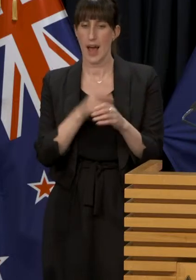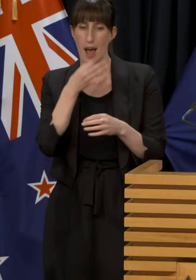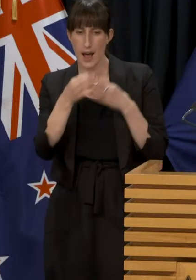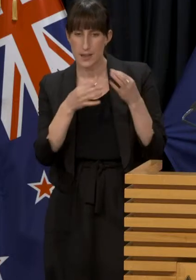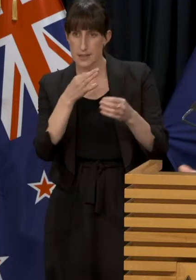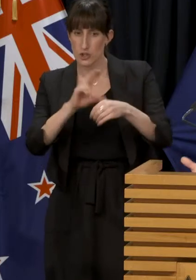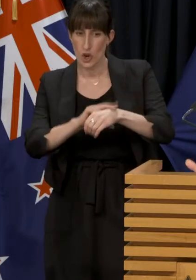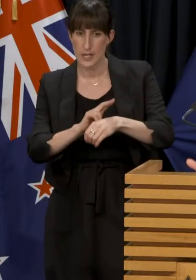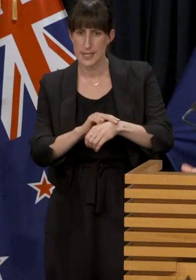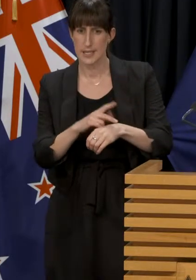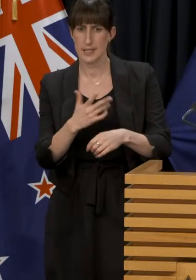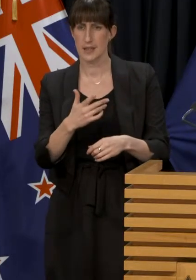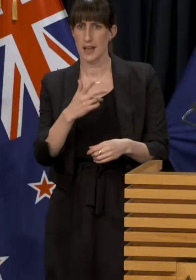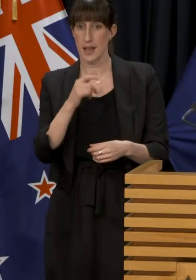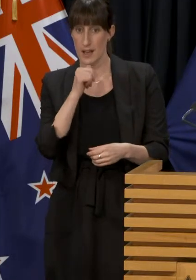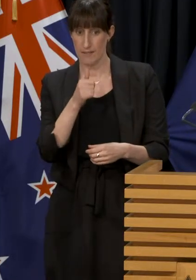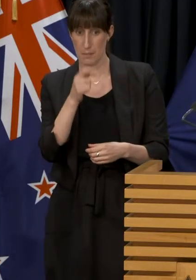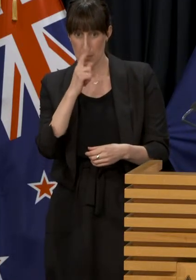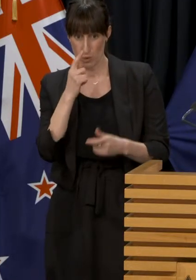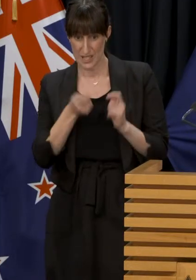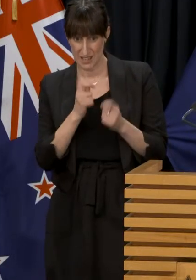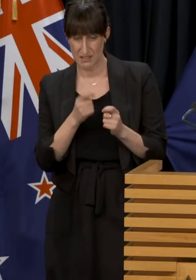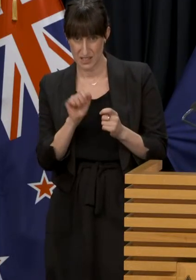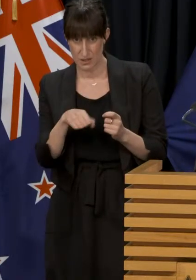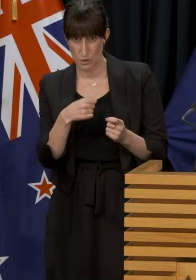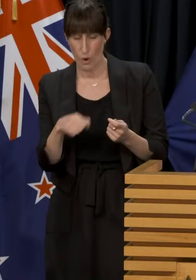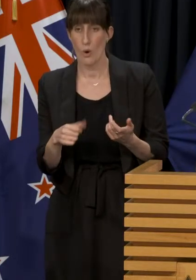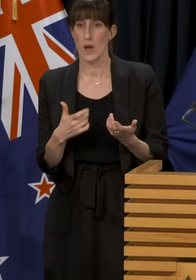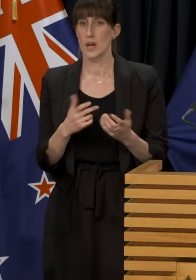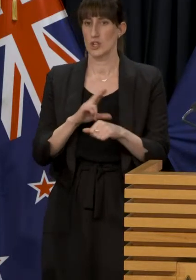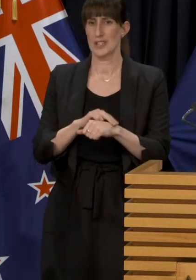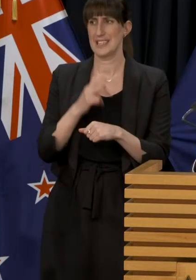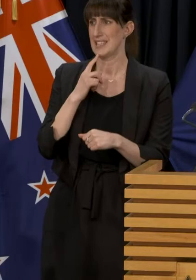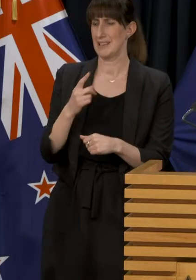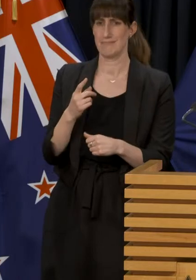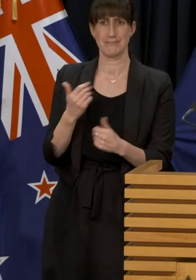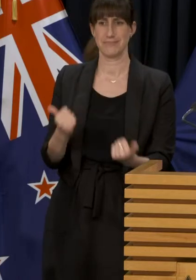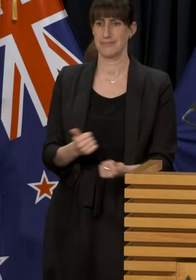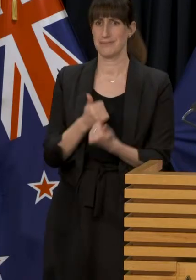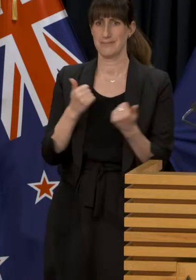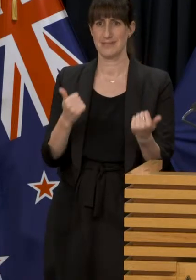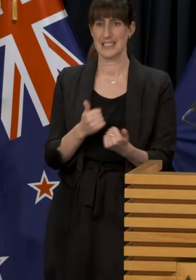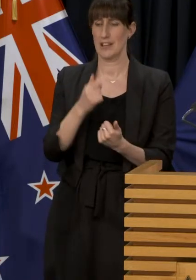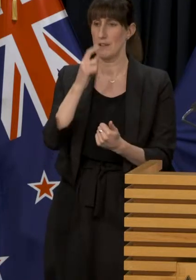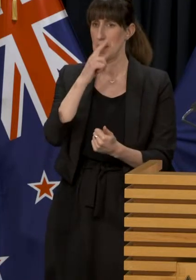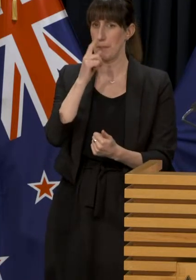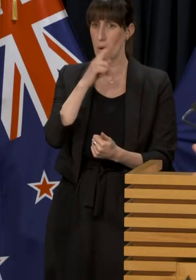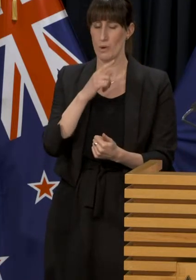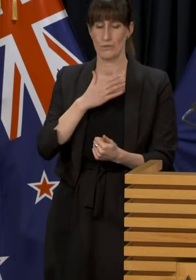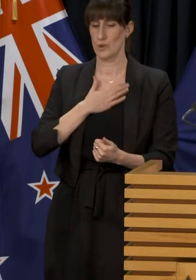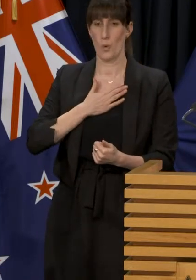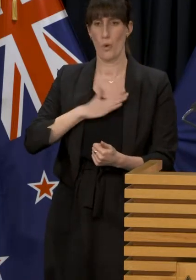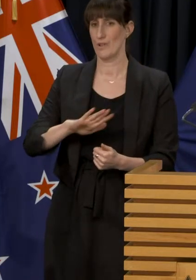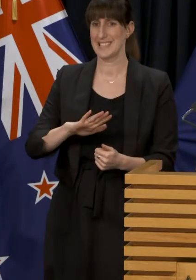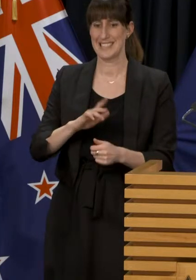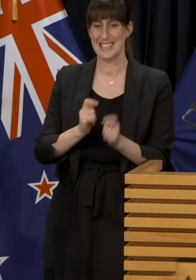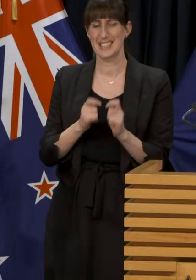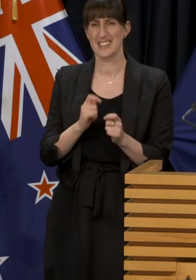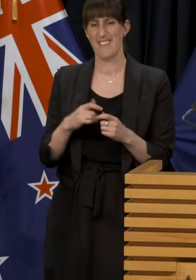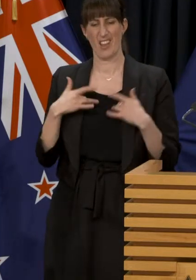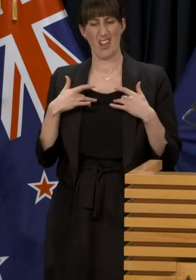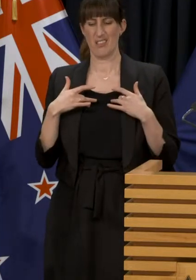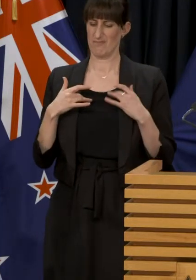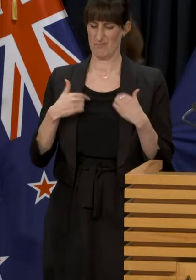around half of those with symptoms decided not to get tested, with 3/4 of those people doing so because they didn't feel they